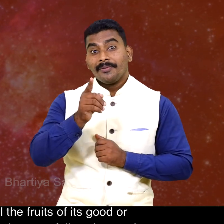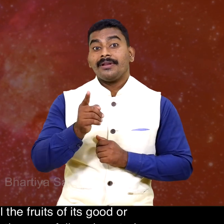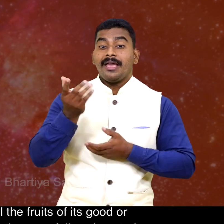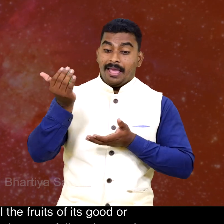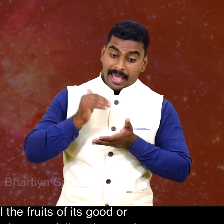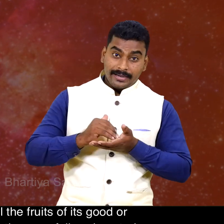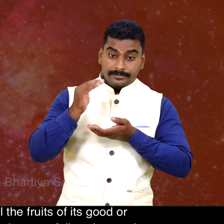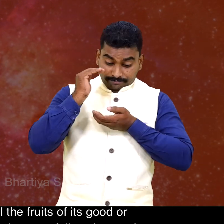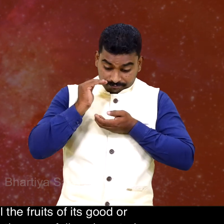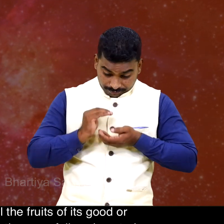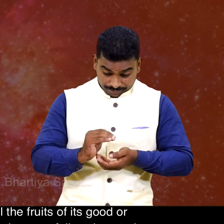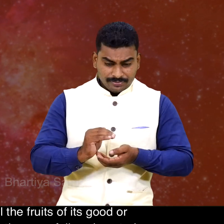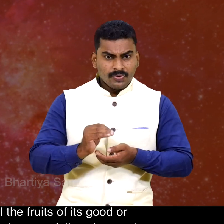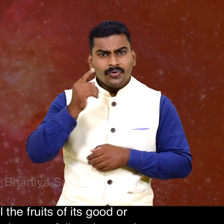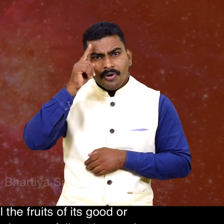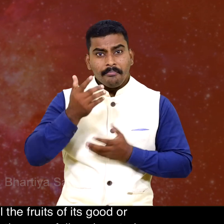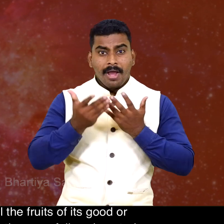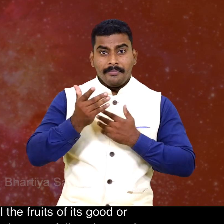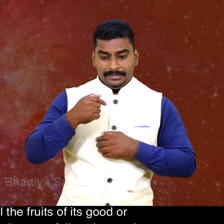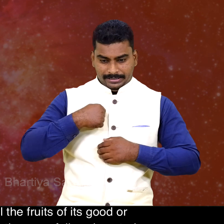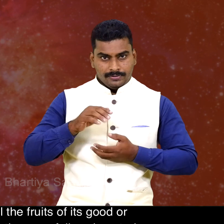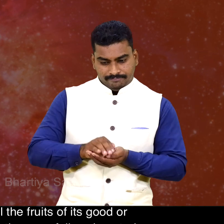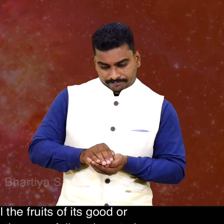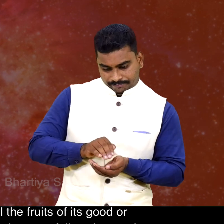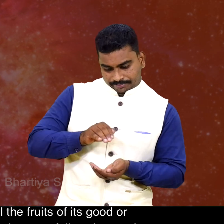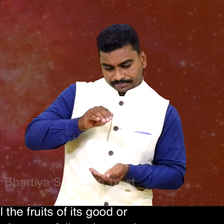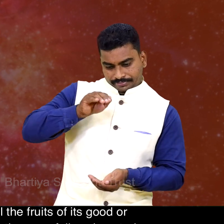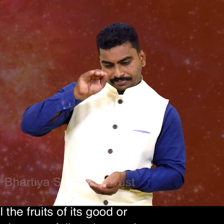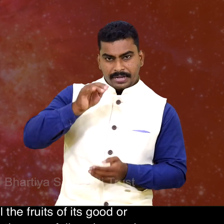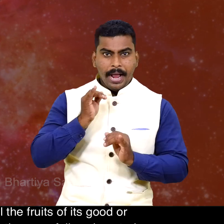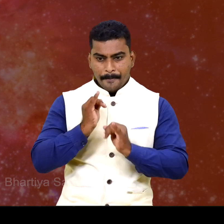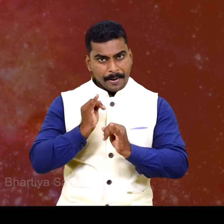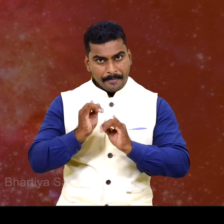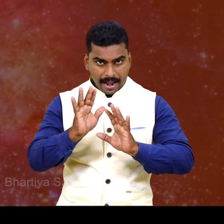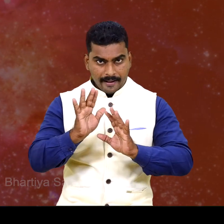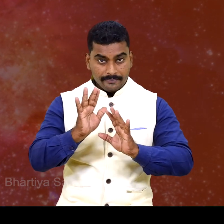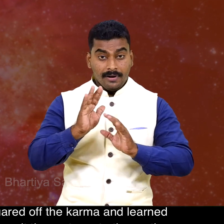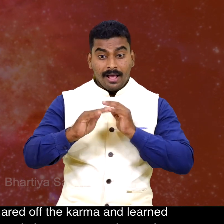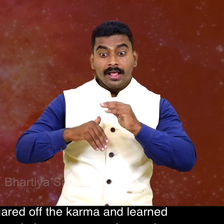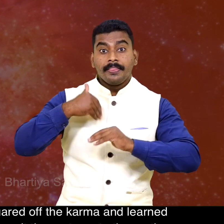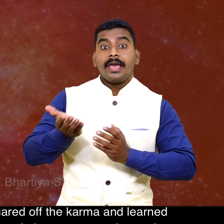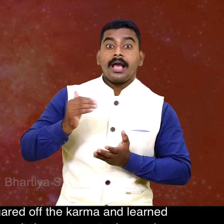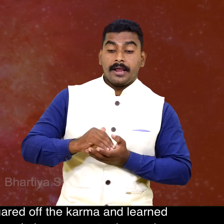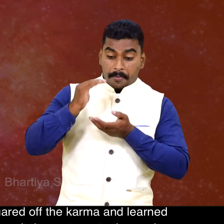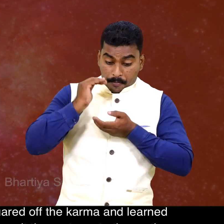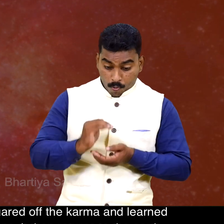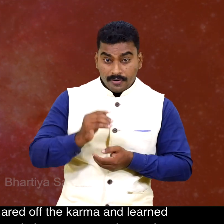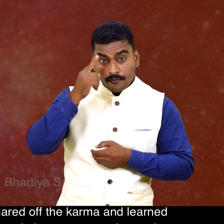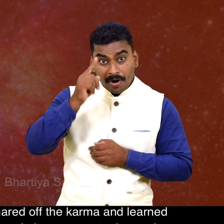good or bad actions are fully exhausted. Having squared off the karma